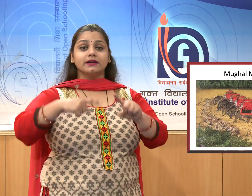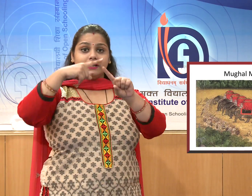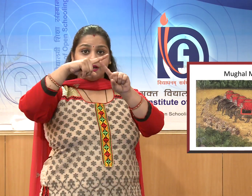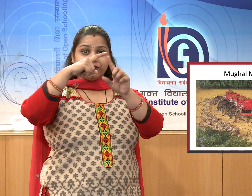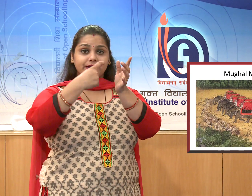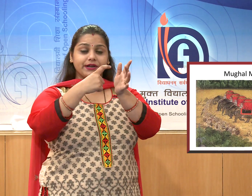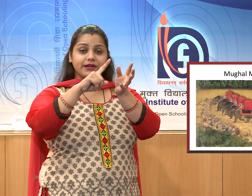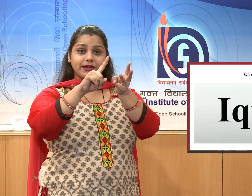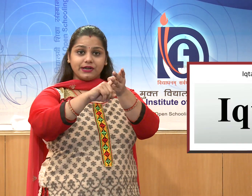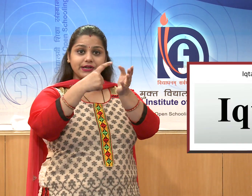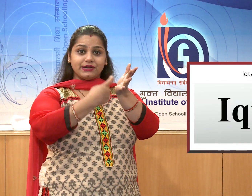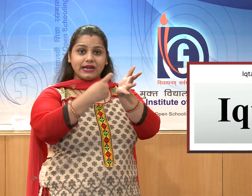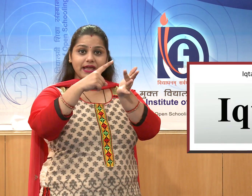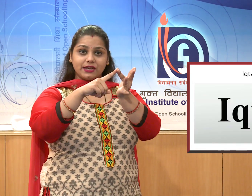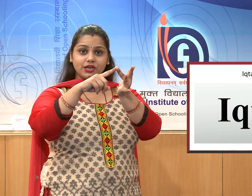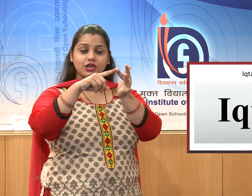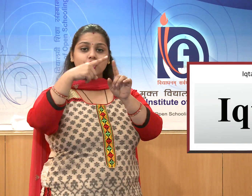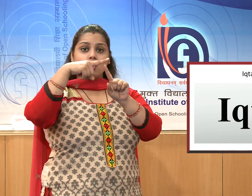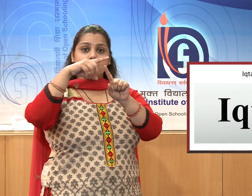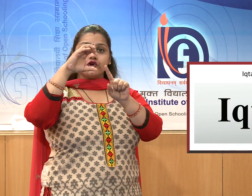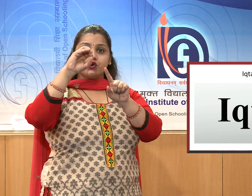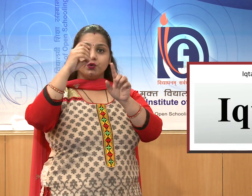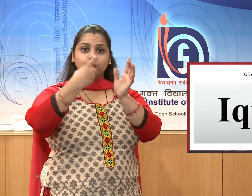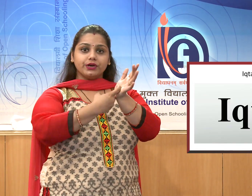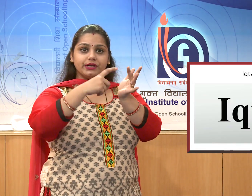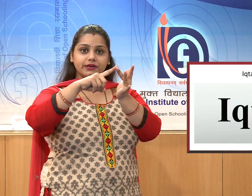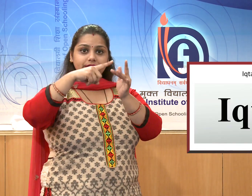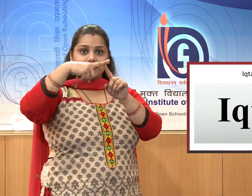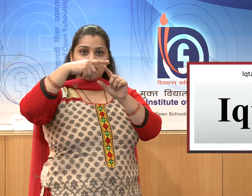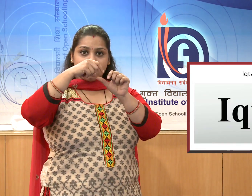territorial units known as iqtas.